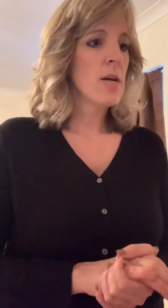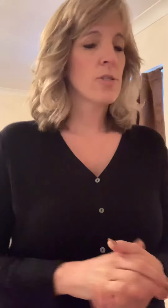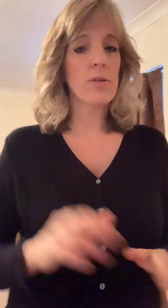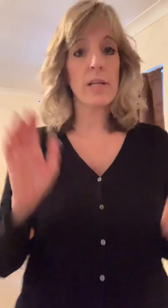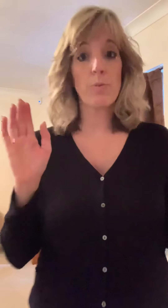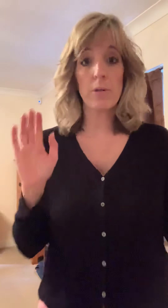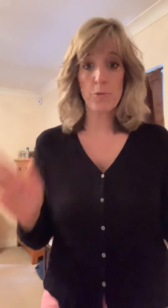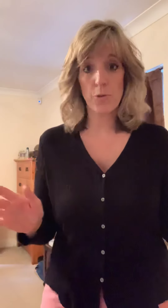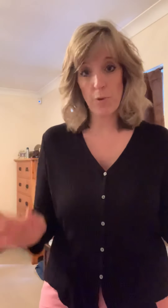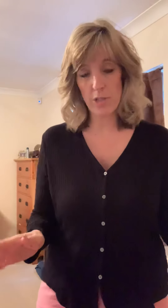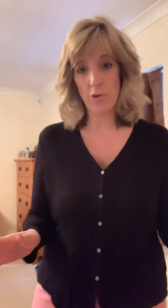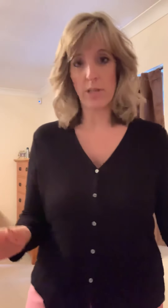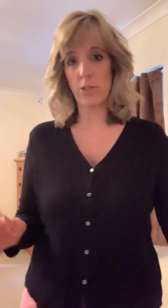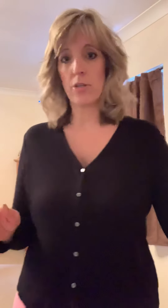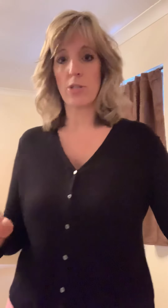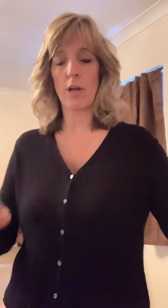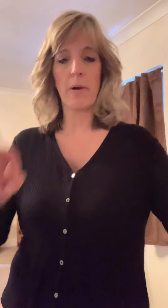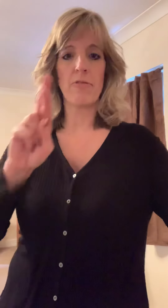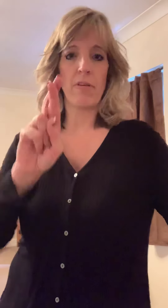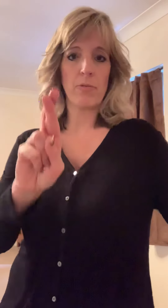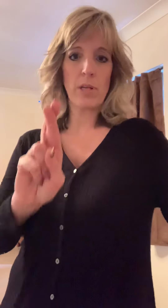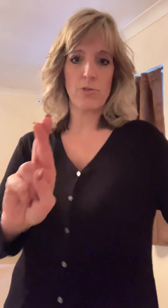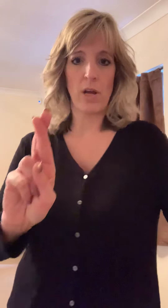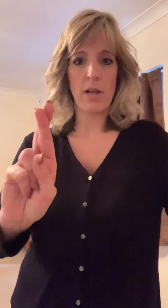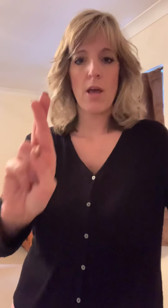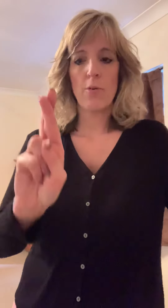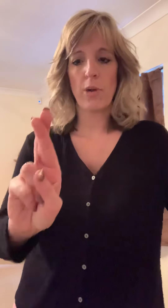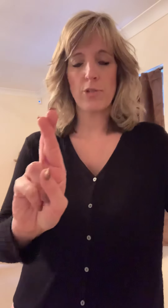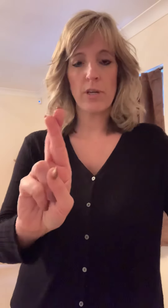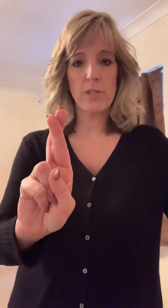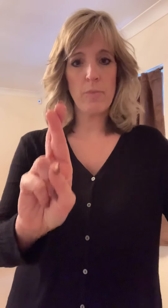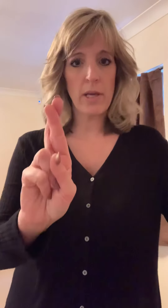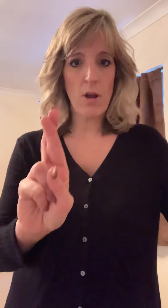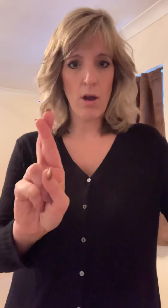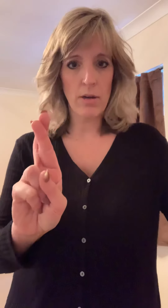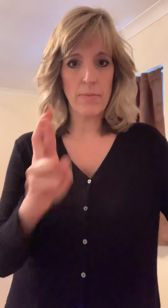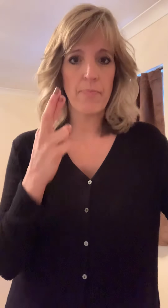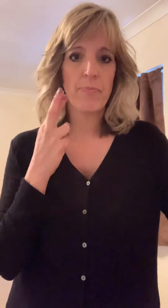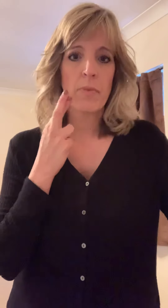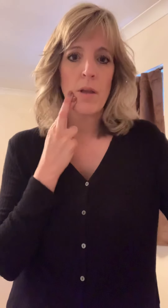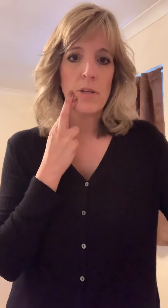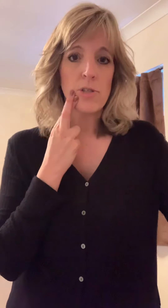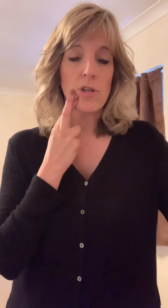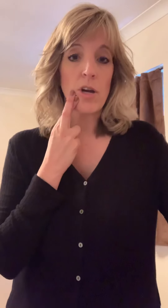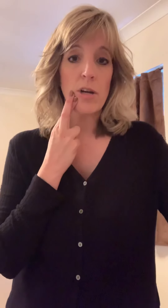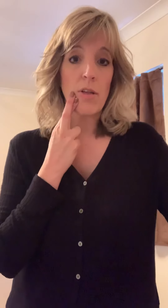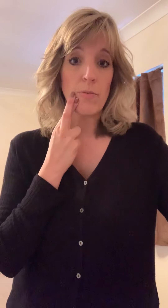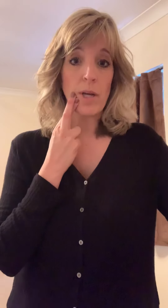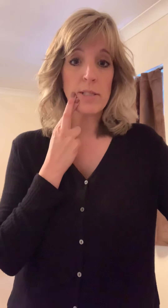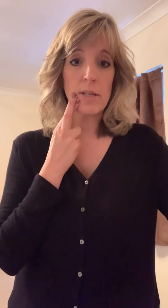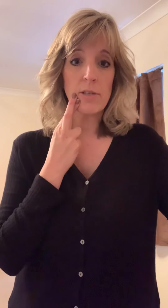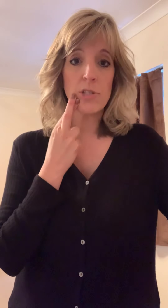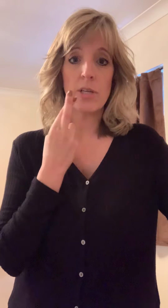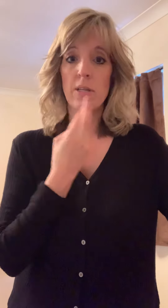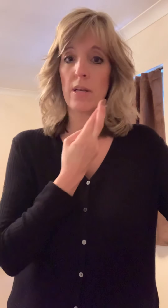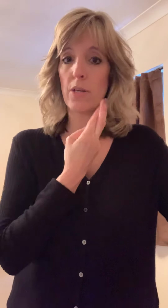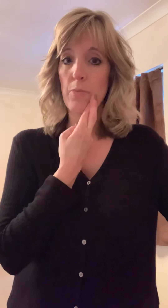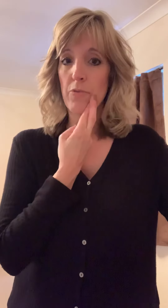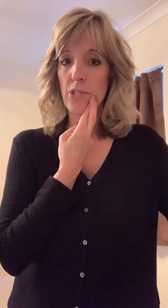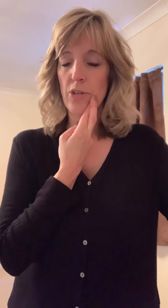the next one is restaurants. You can talk about your favorite restaurant. Restaurant needs to make an R. You start on the right side of your chin and you move it to your